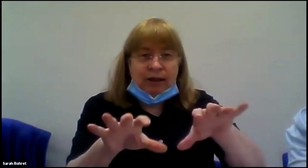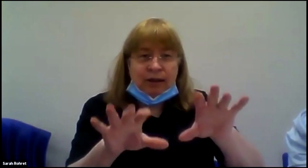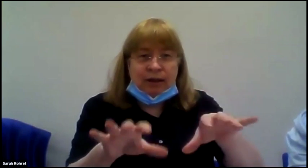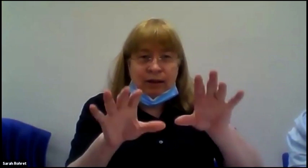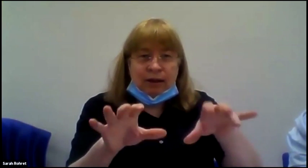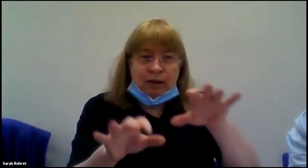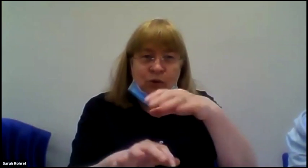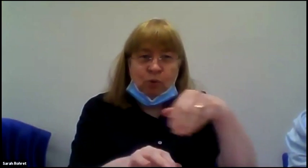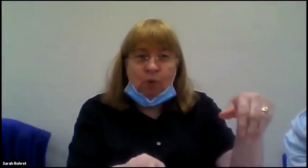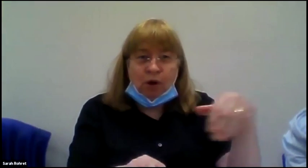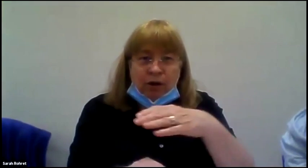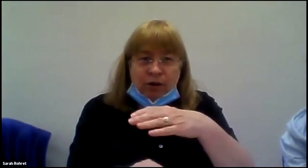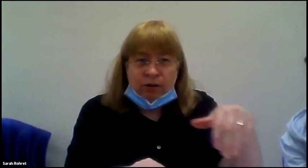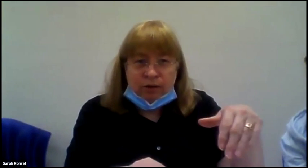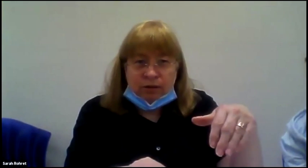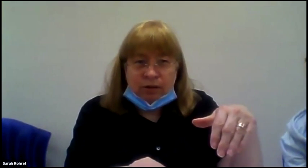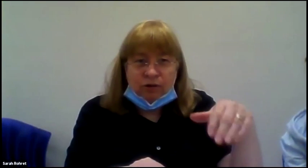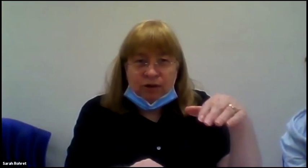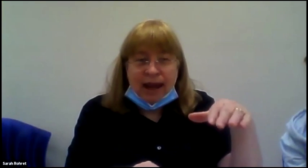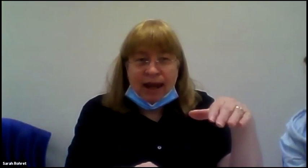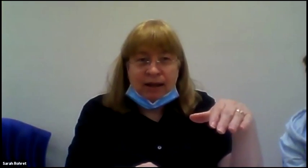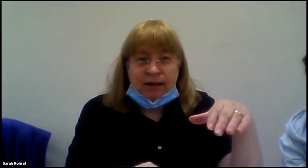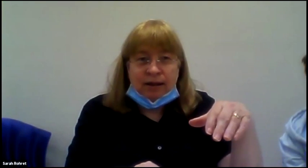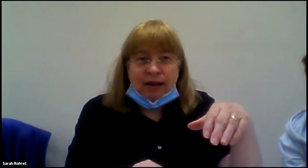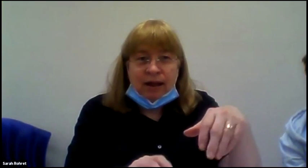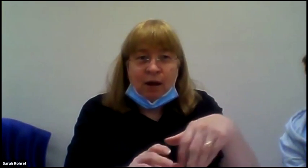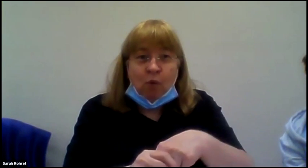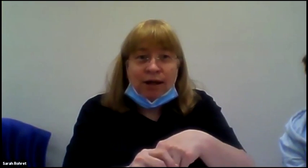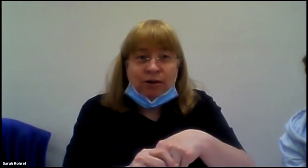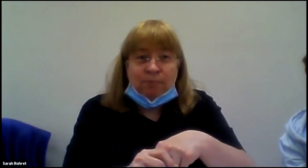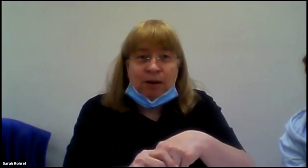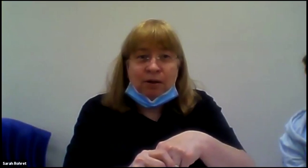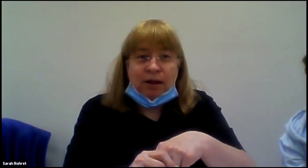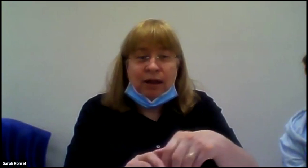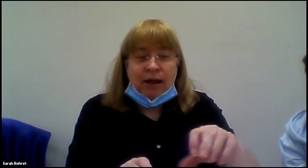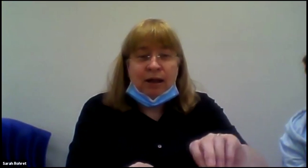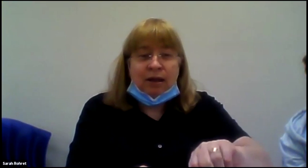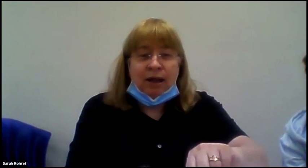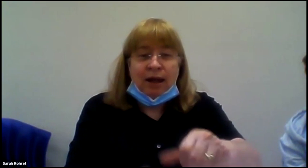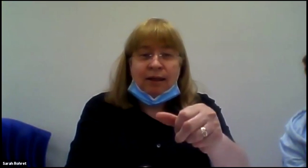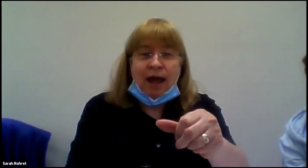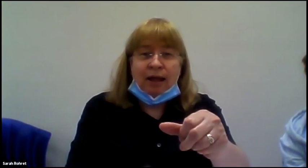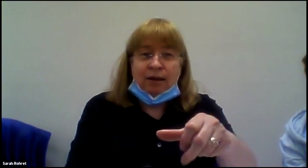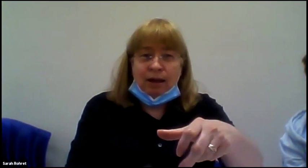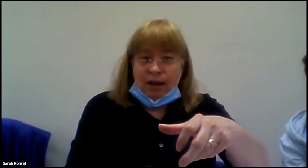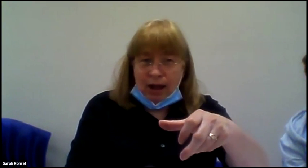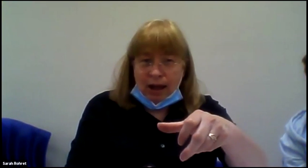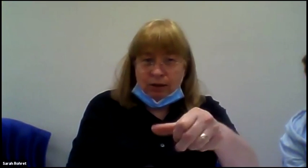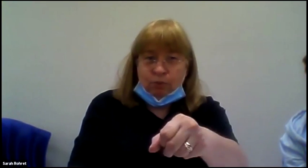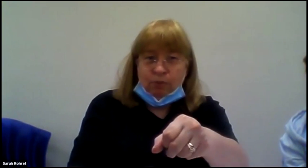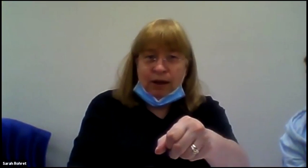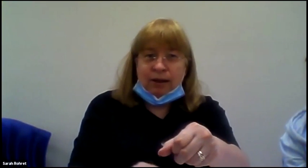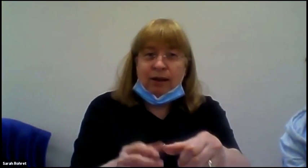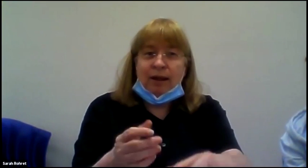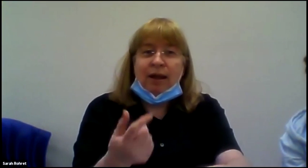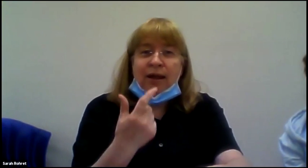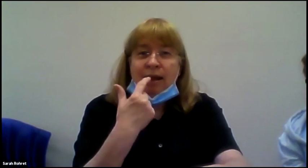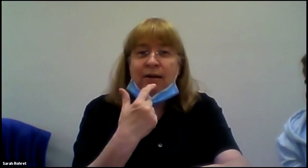the door or stand and watch him milk, and he could take that and squeeze it, and he could get